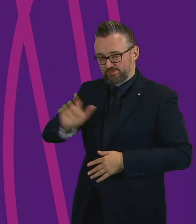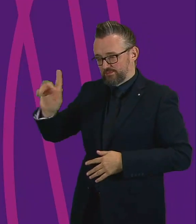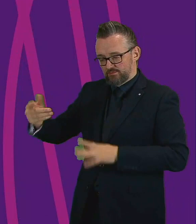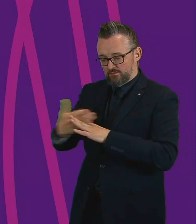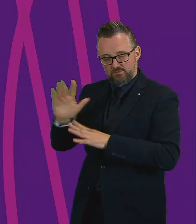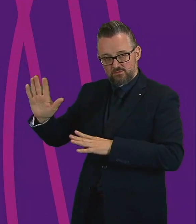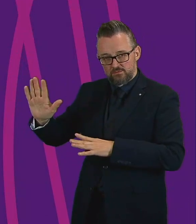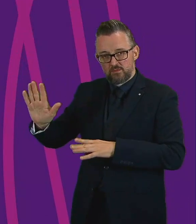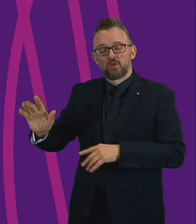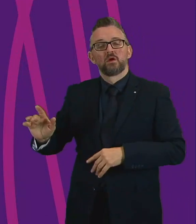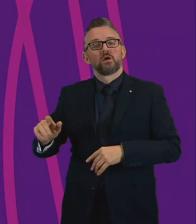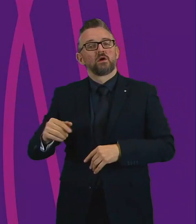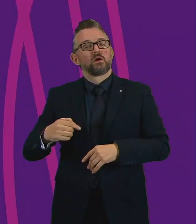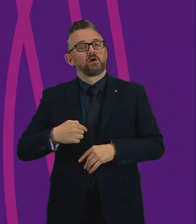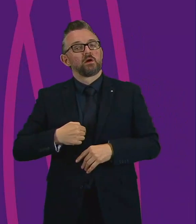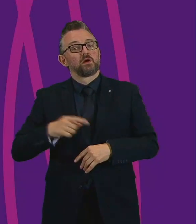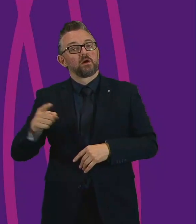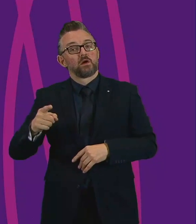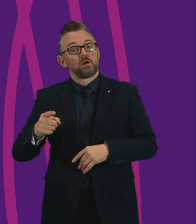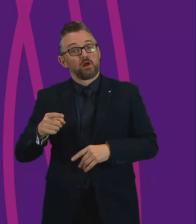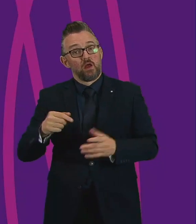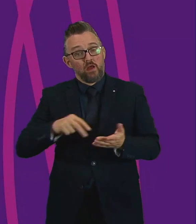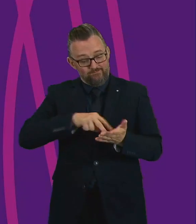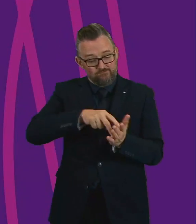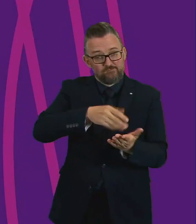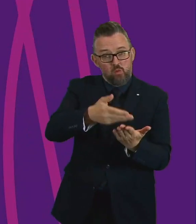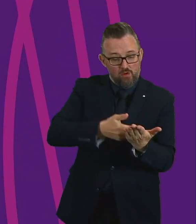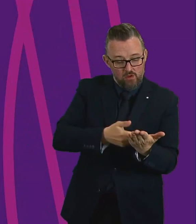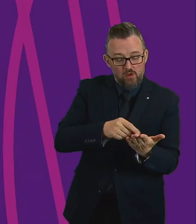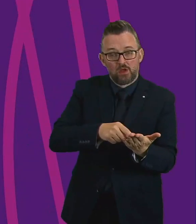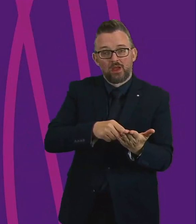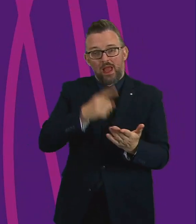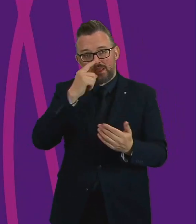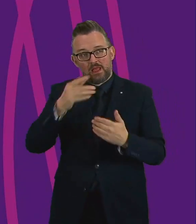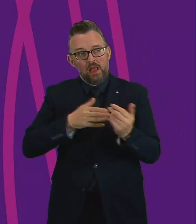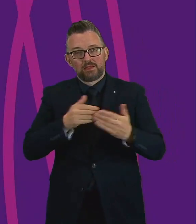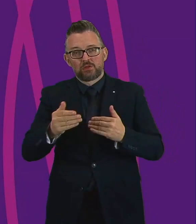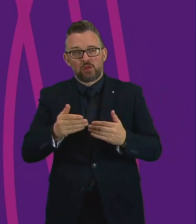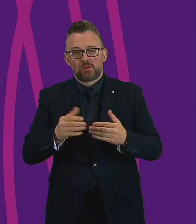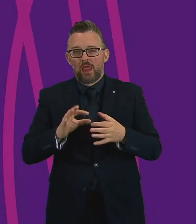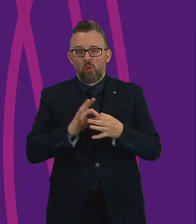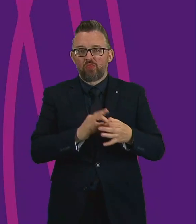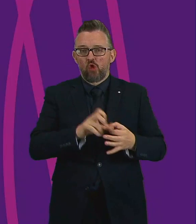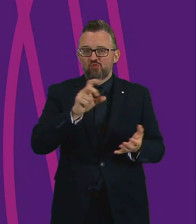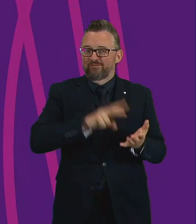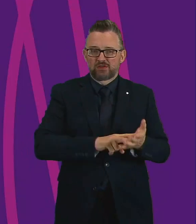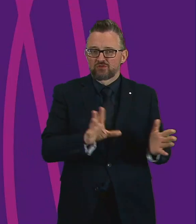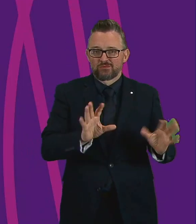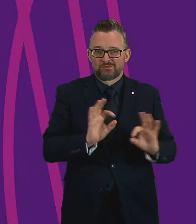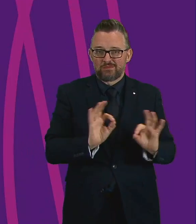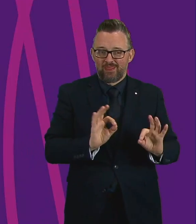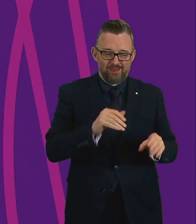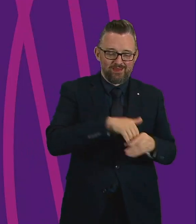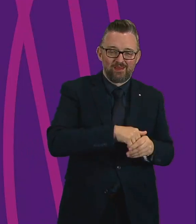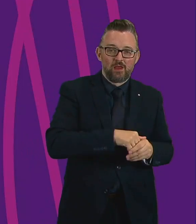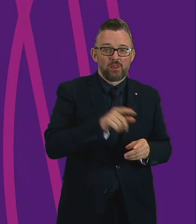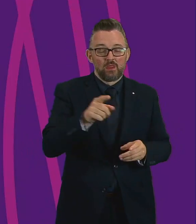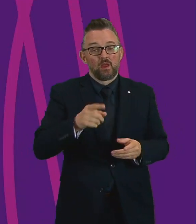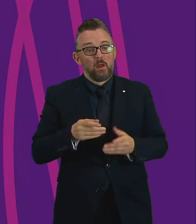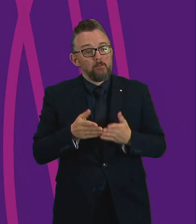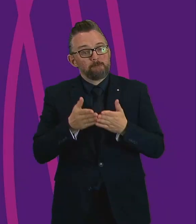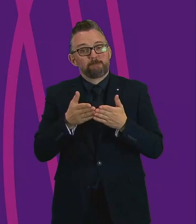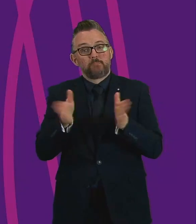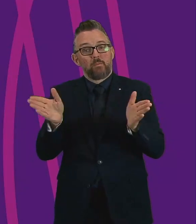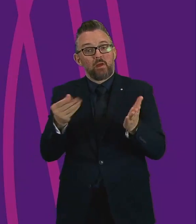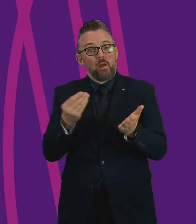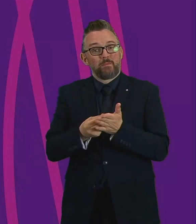apologise. The fiscal framework is not designed for handling a pandemic. And we're facing a situation where obviously public revenues are declining